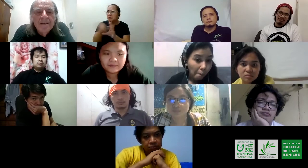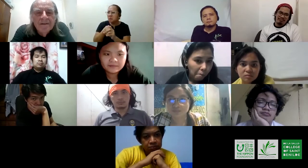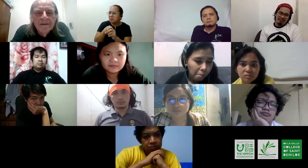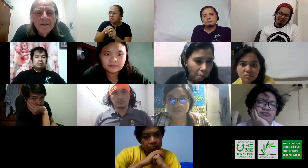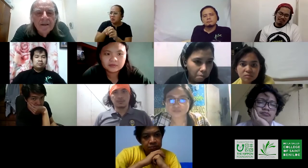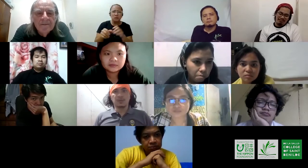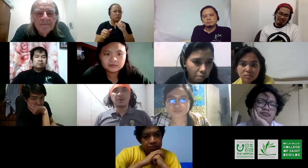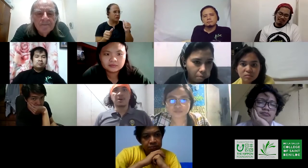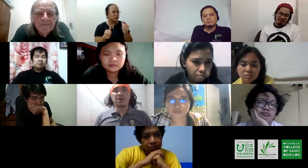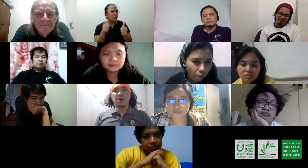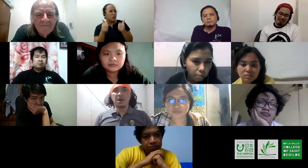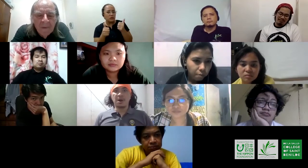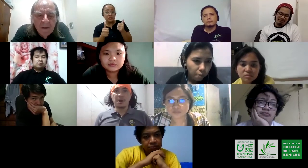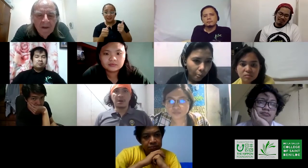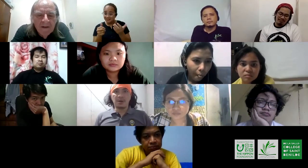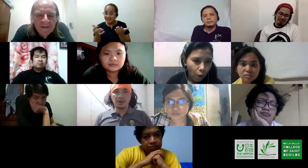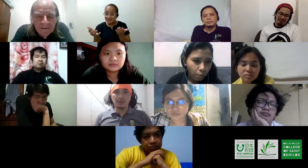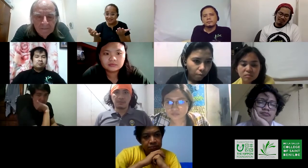Yeah.